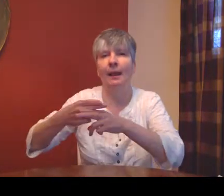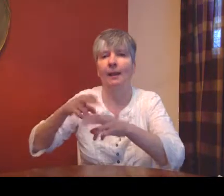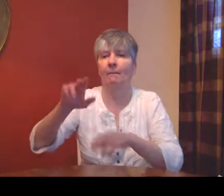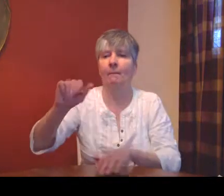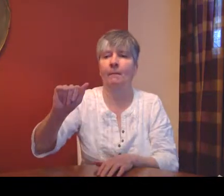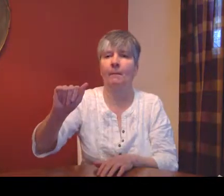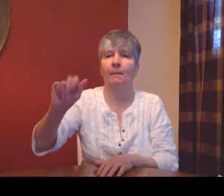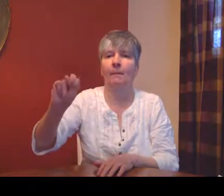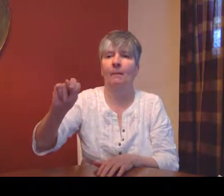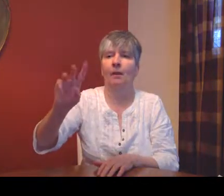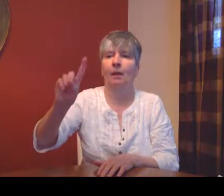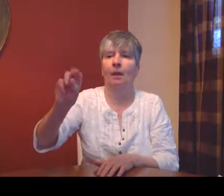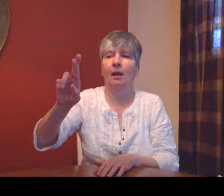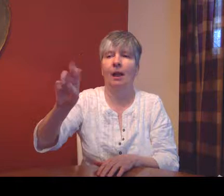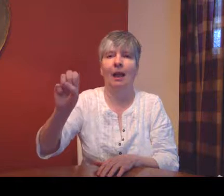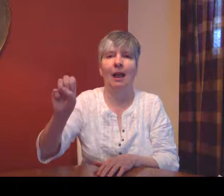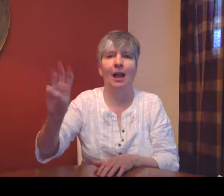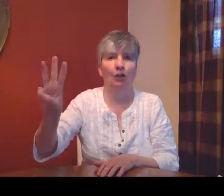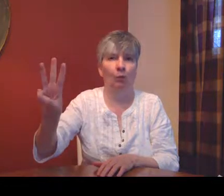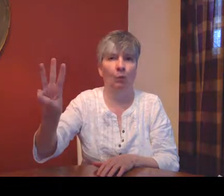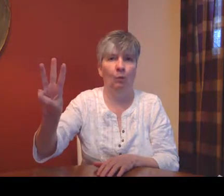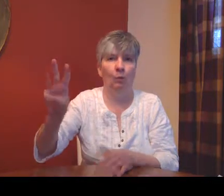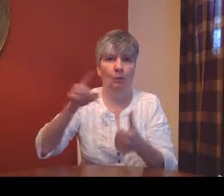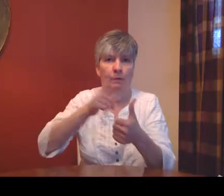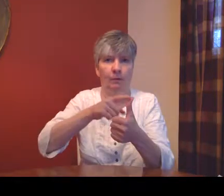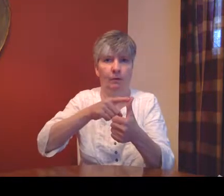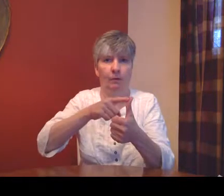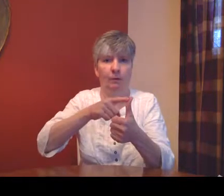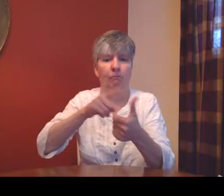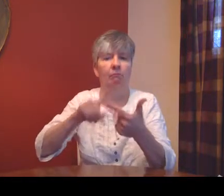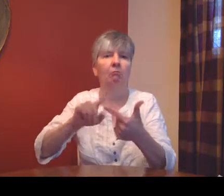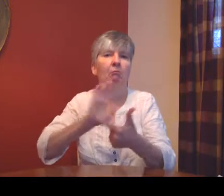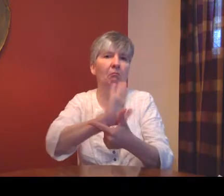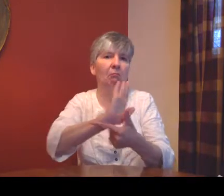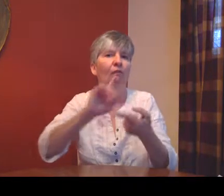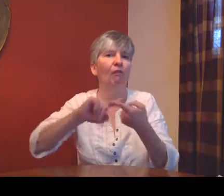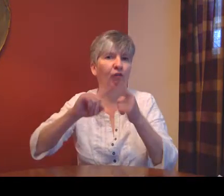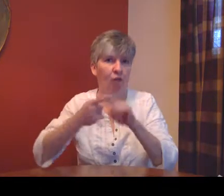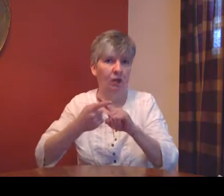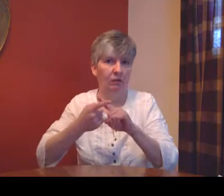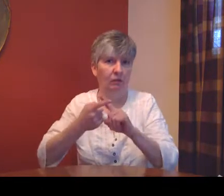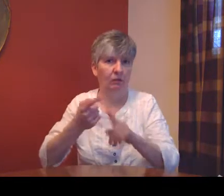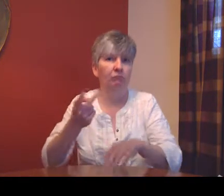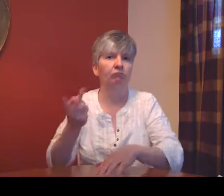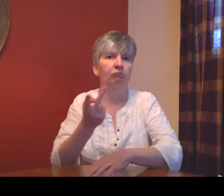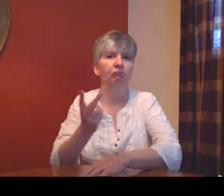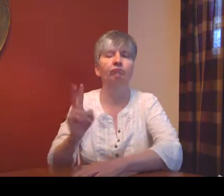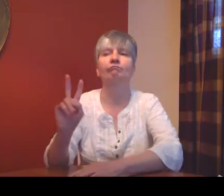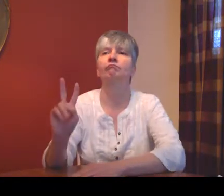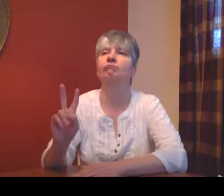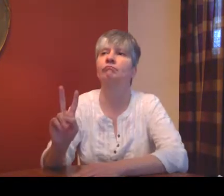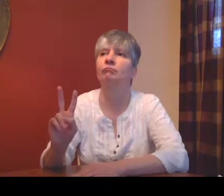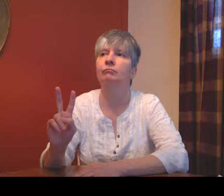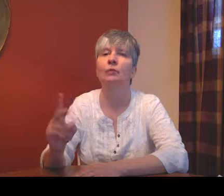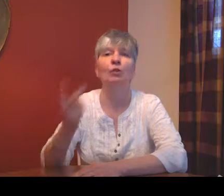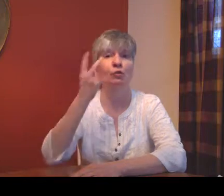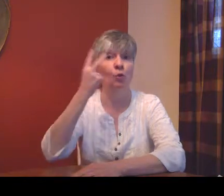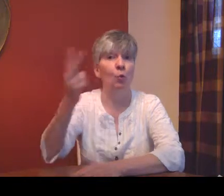A man named Andrew, with his friend, the two of them were walking down the